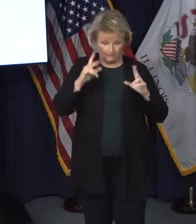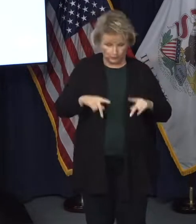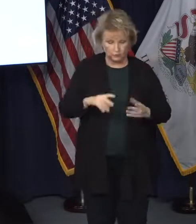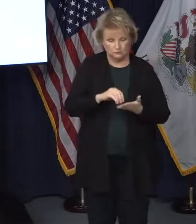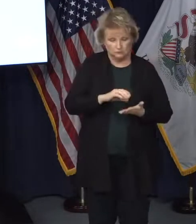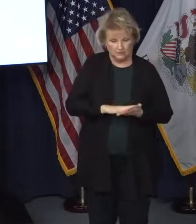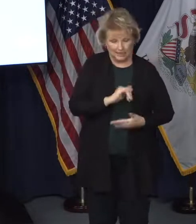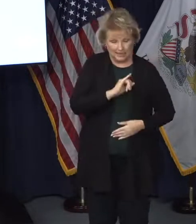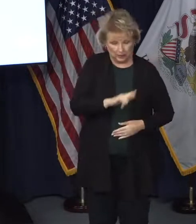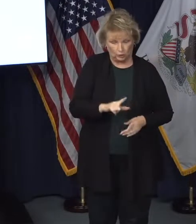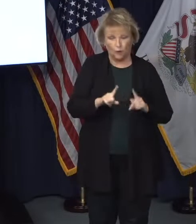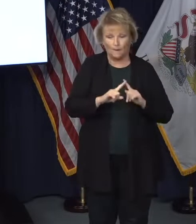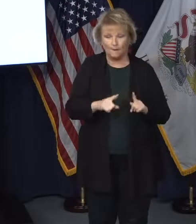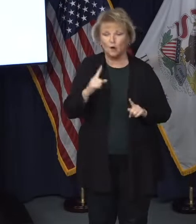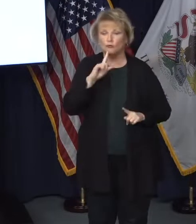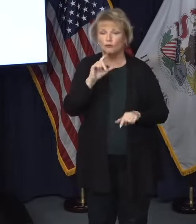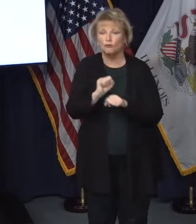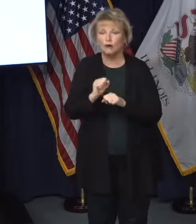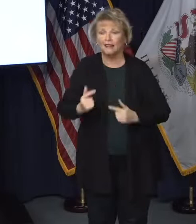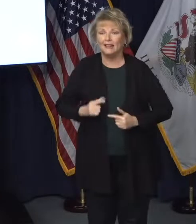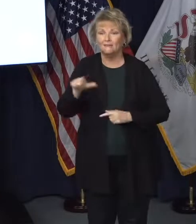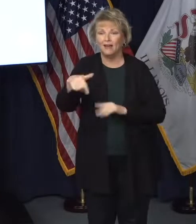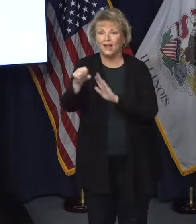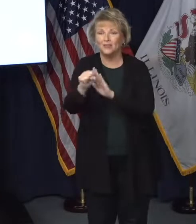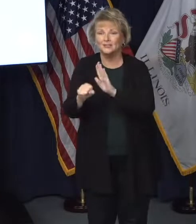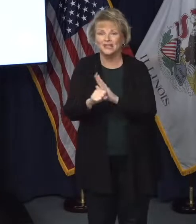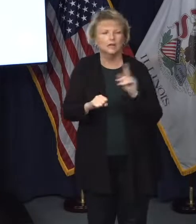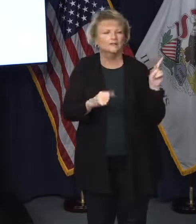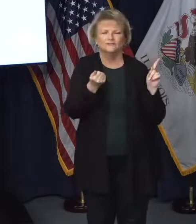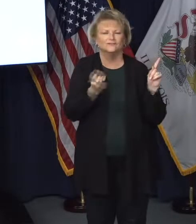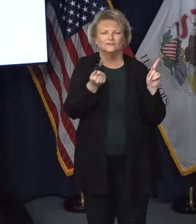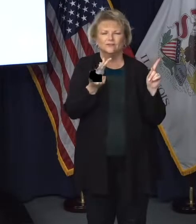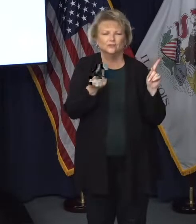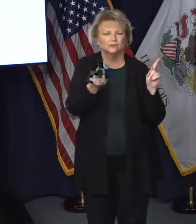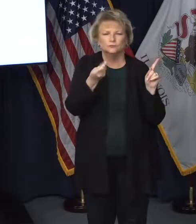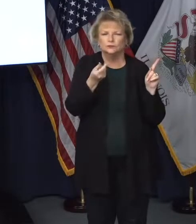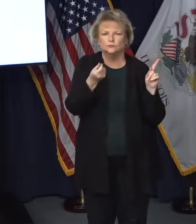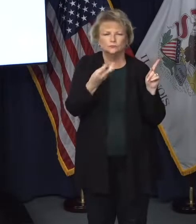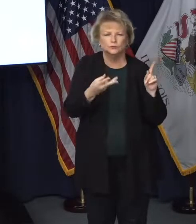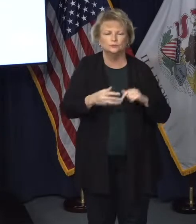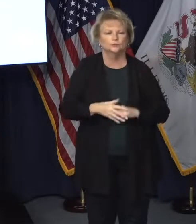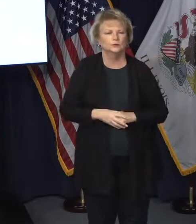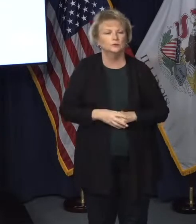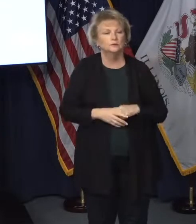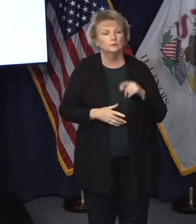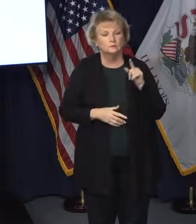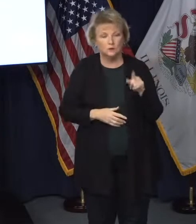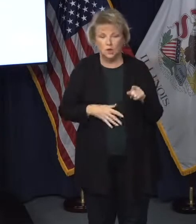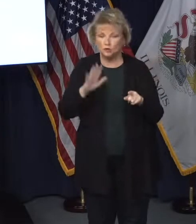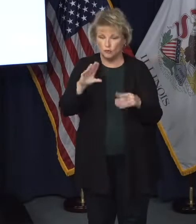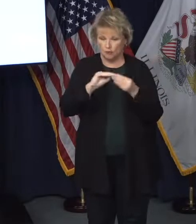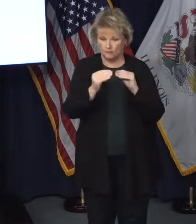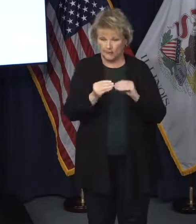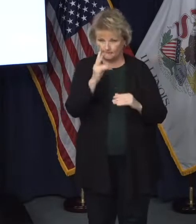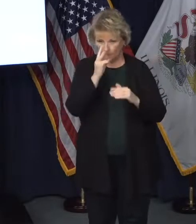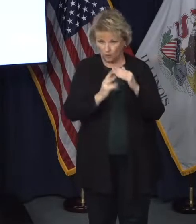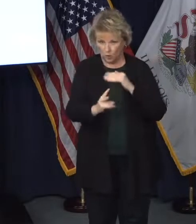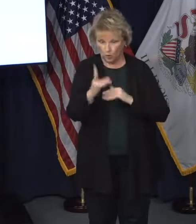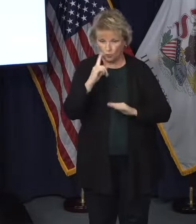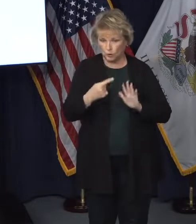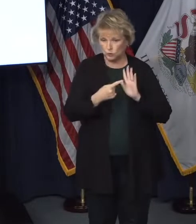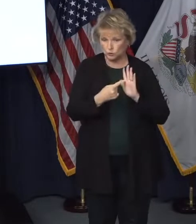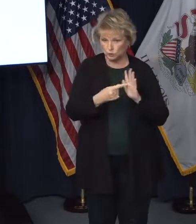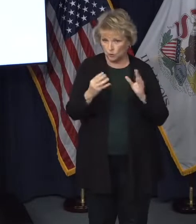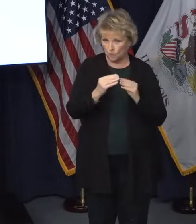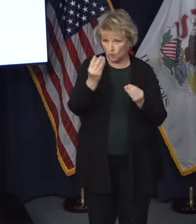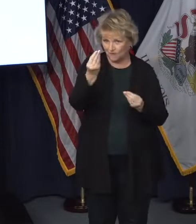deaths. It's very few. Yeah. I mean, I asked that question early on. And the models, are you going to release some more